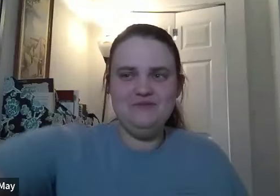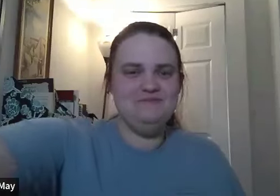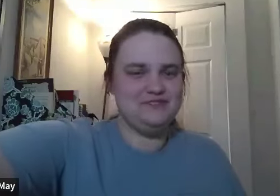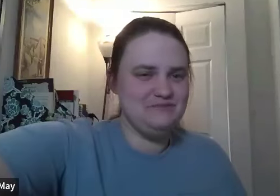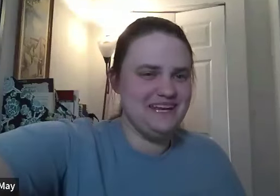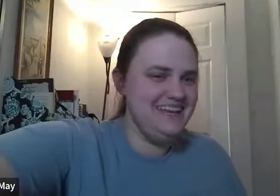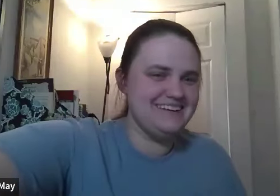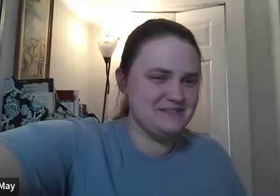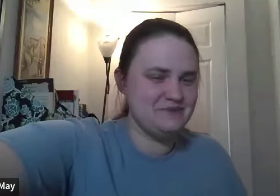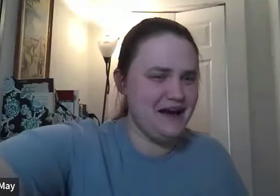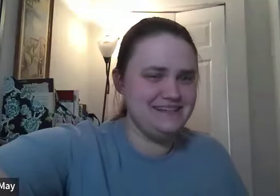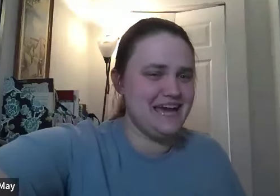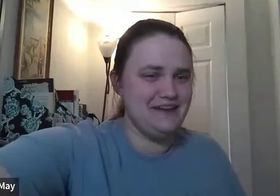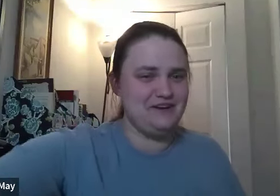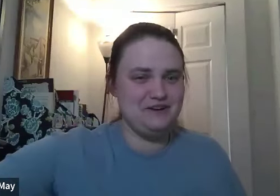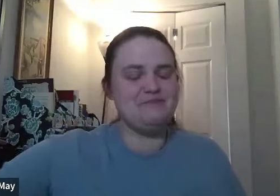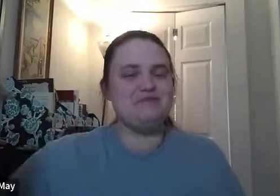them for so many years. It'd be kind of sad if I couldn't remember the